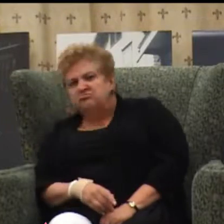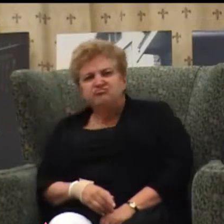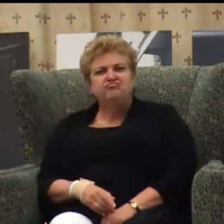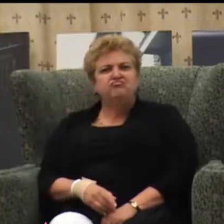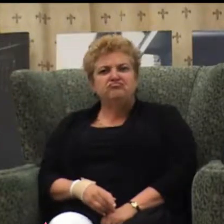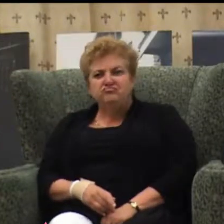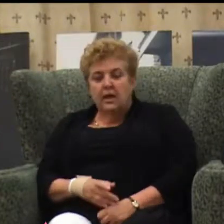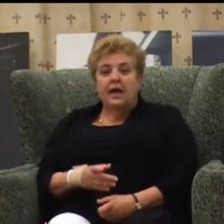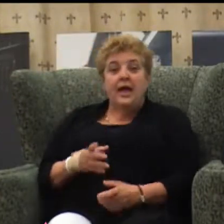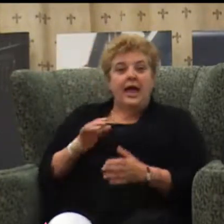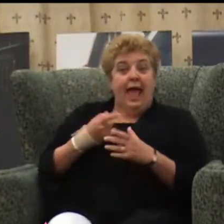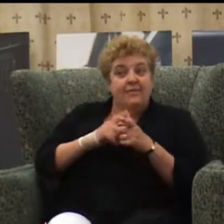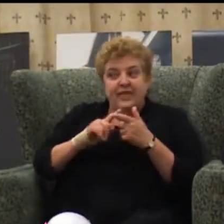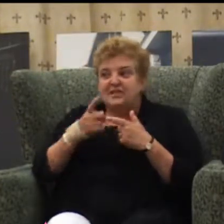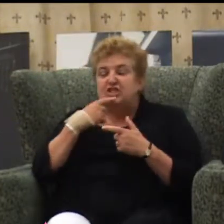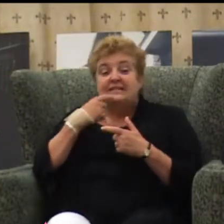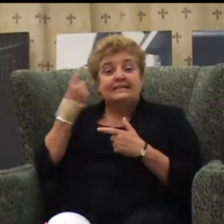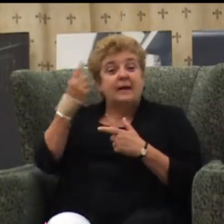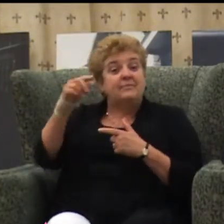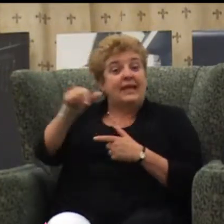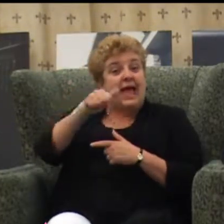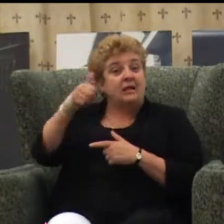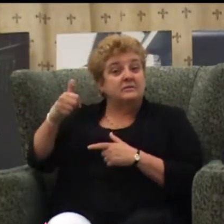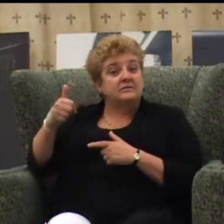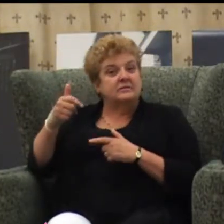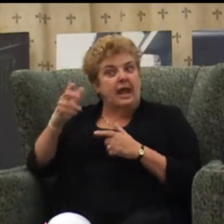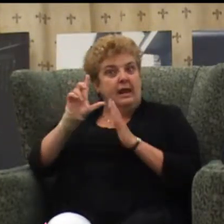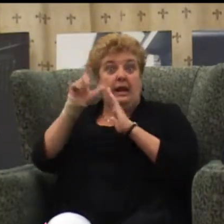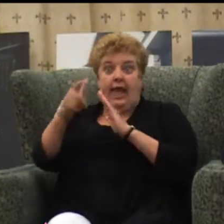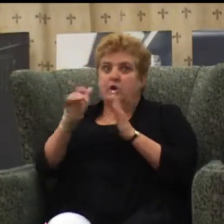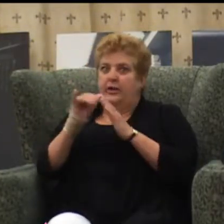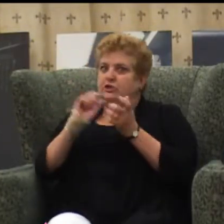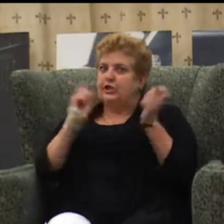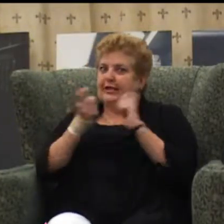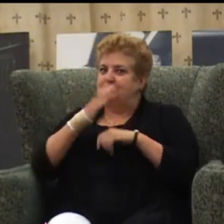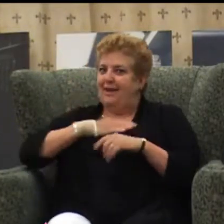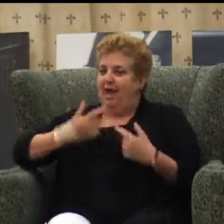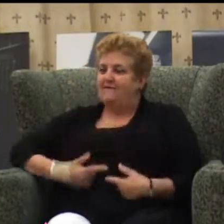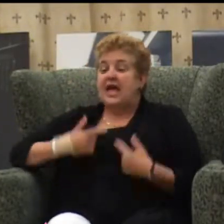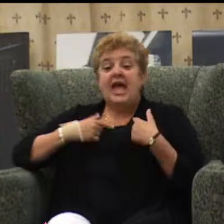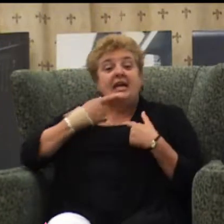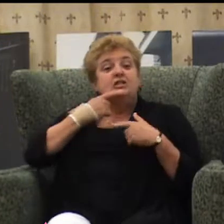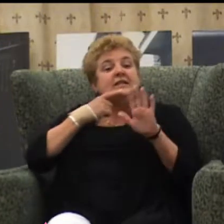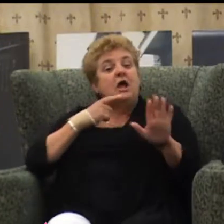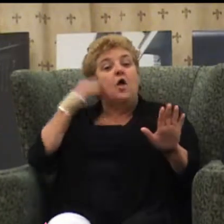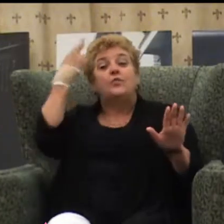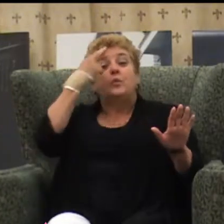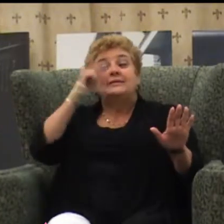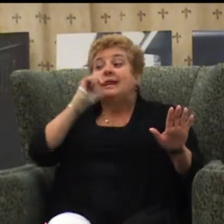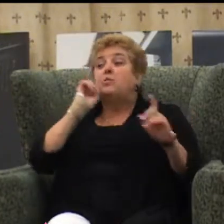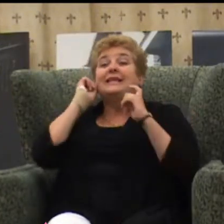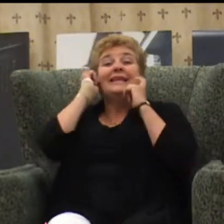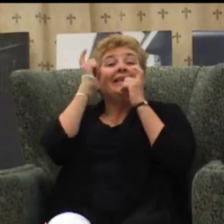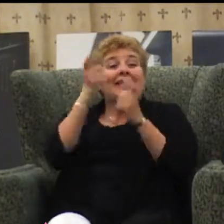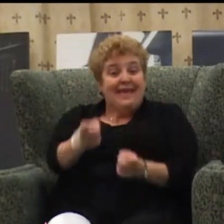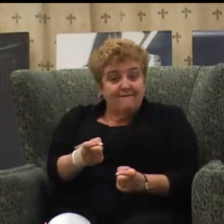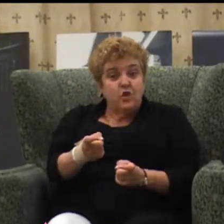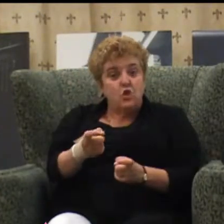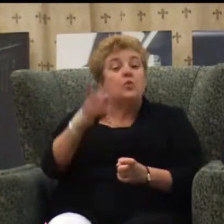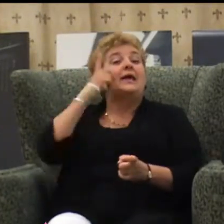And then she said something that would later change my life. She said, the reason I wouldn't give you the gift of recovery is because I wouldn't rob